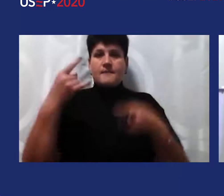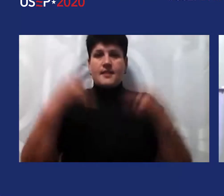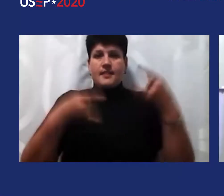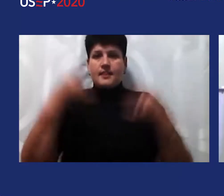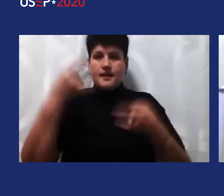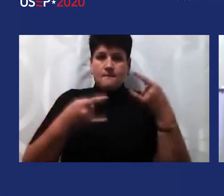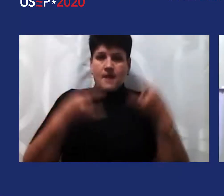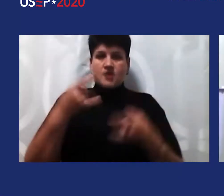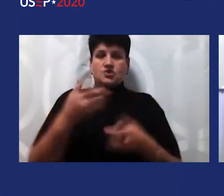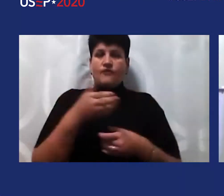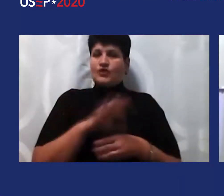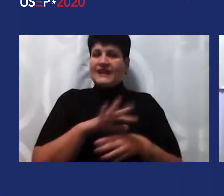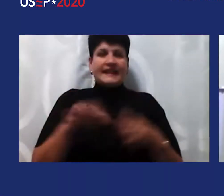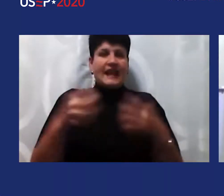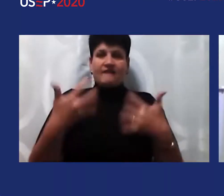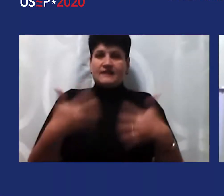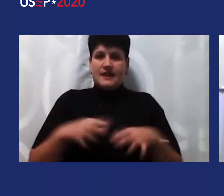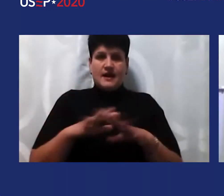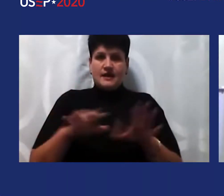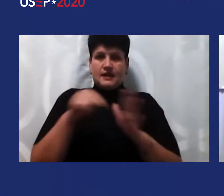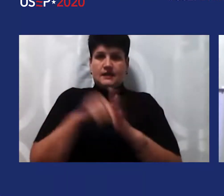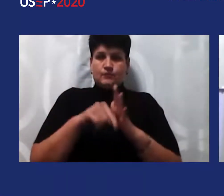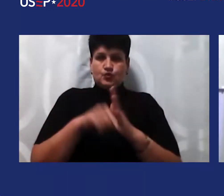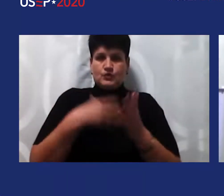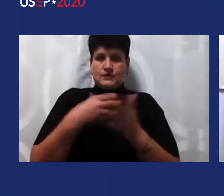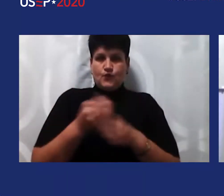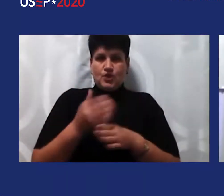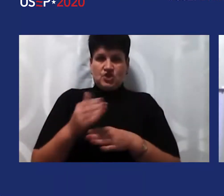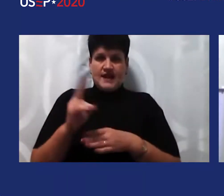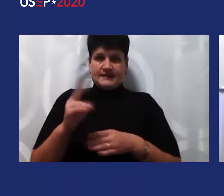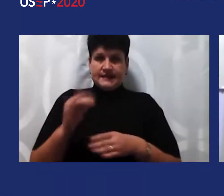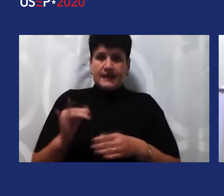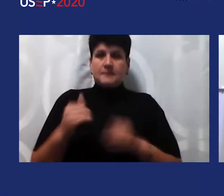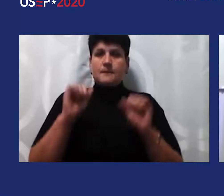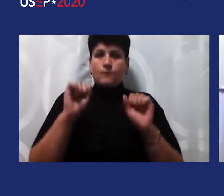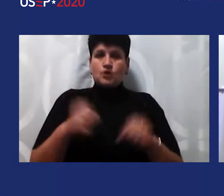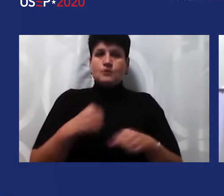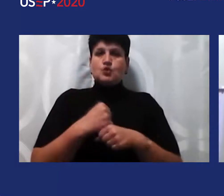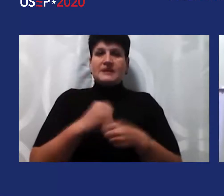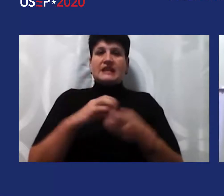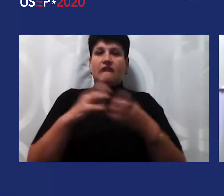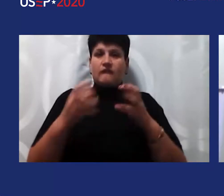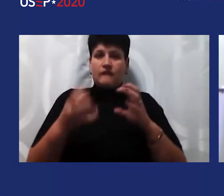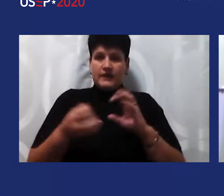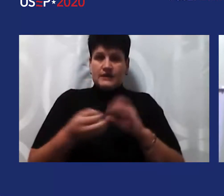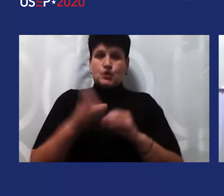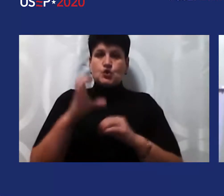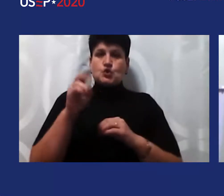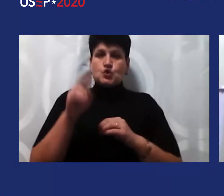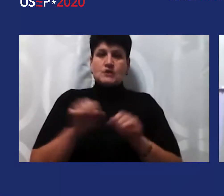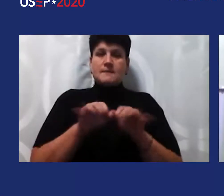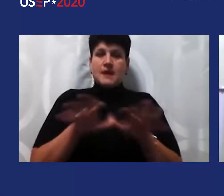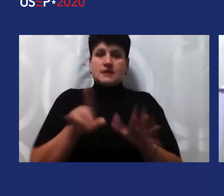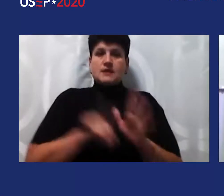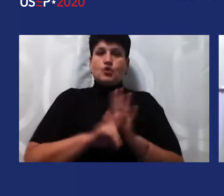Other methods and means of communication, such as outdoor advertising, advertising on